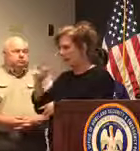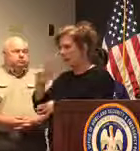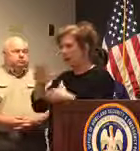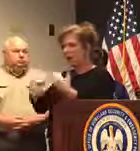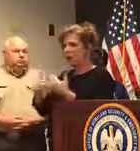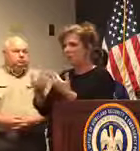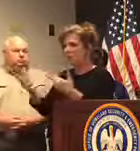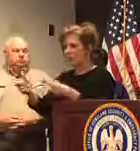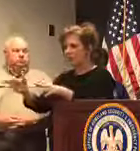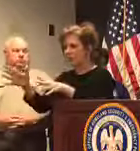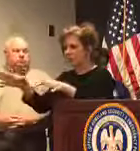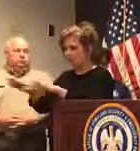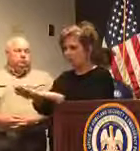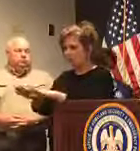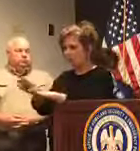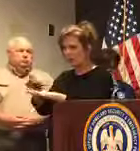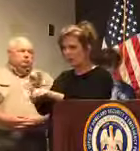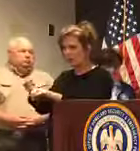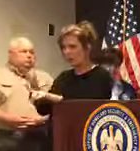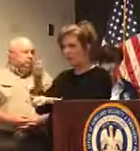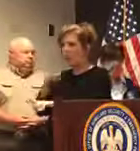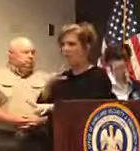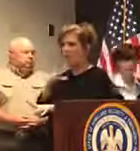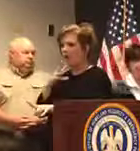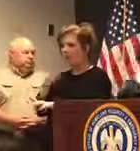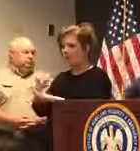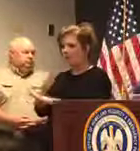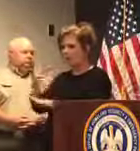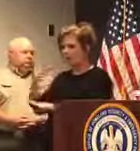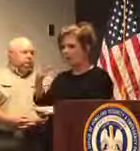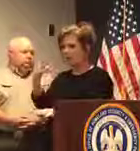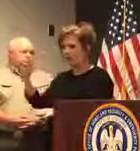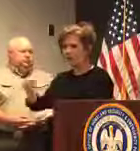water before you depart. Thanks, Sean. Marquita.